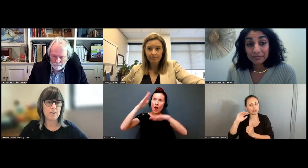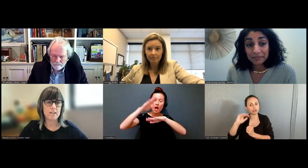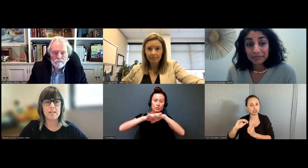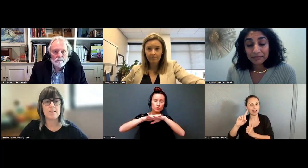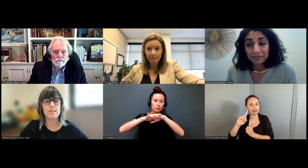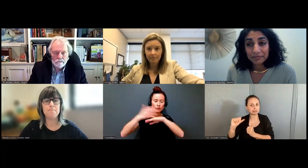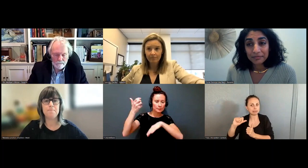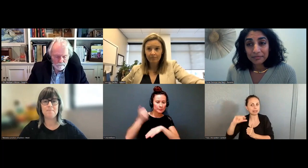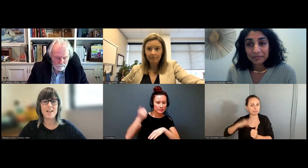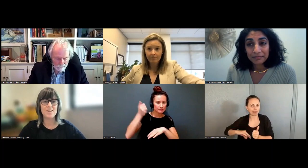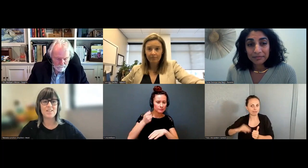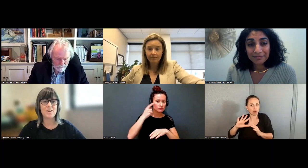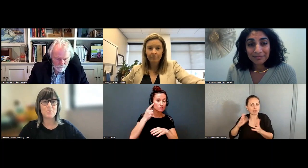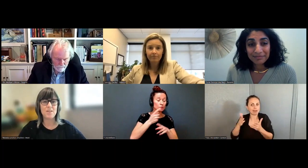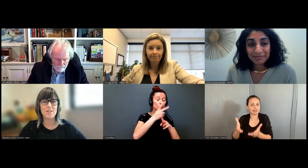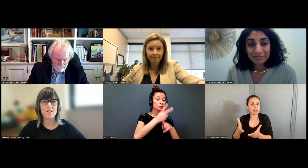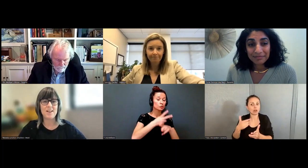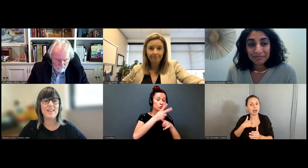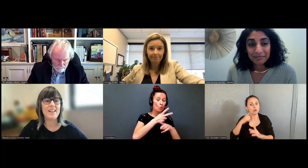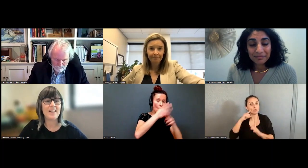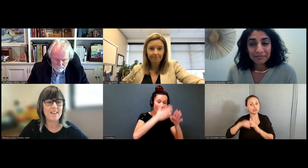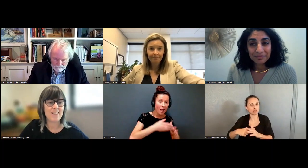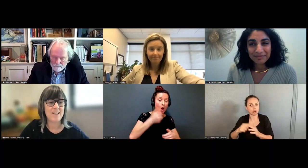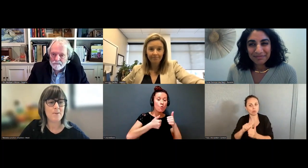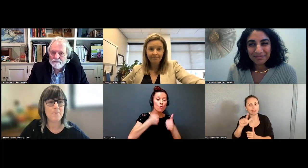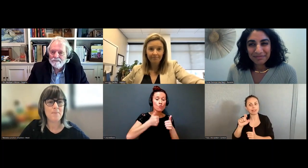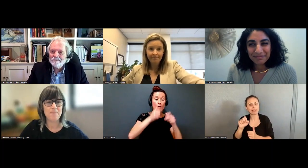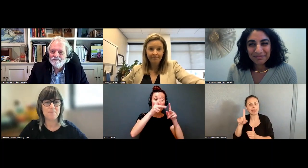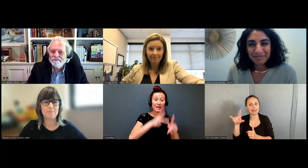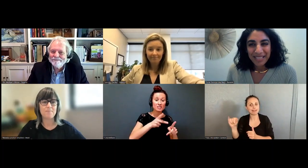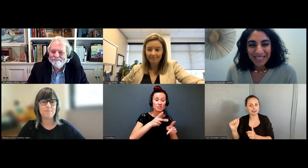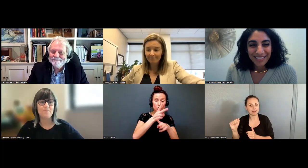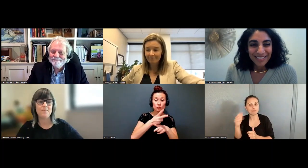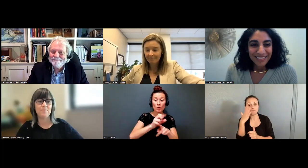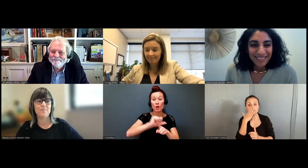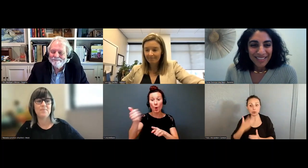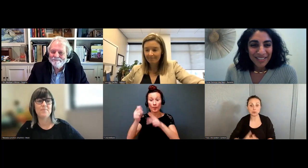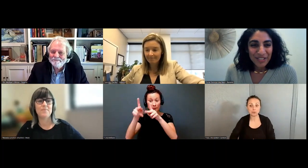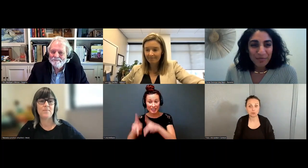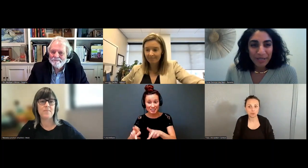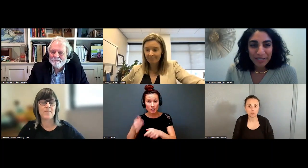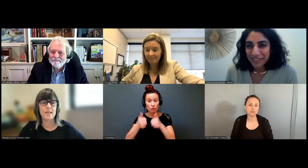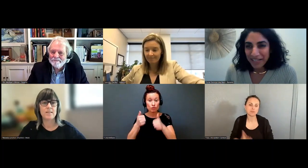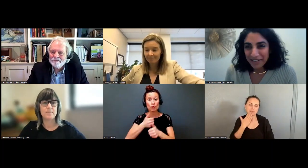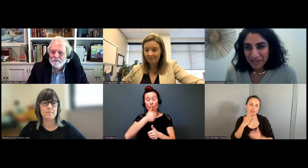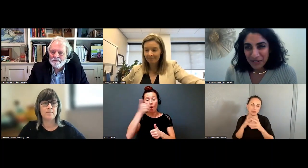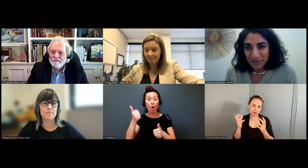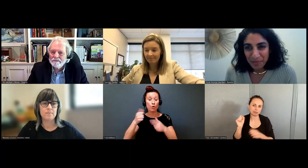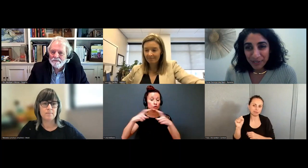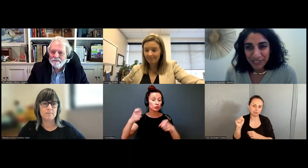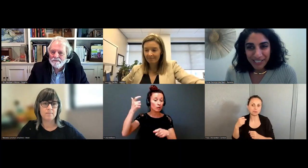that already exists. I'll start with Layla. Thank you. Thanks so much. And yeah, I also